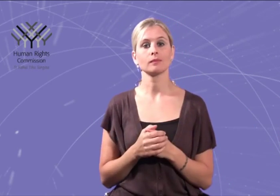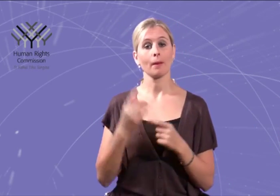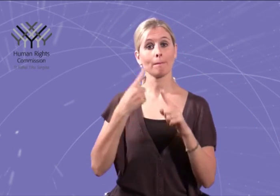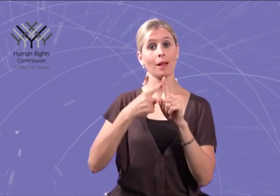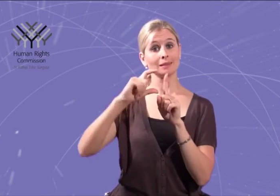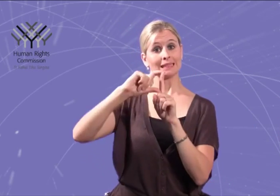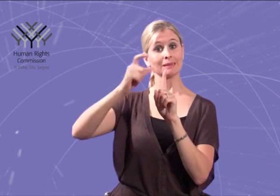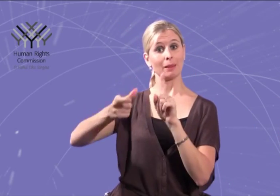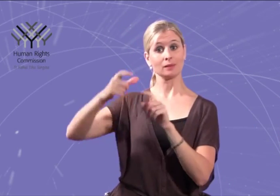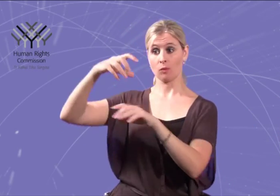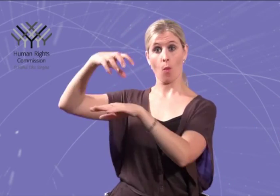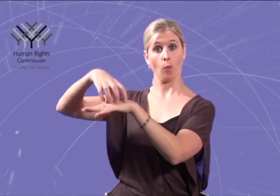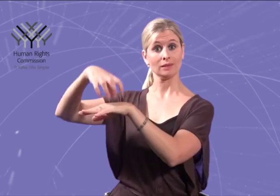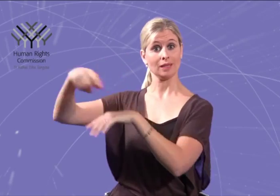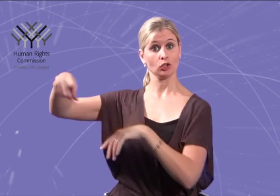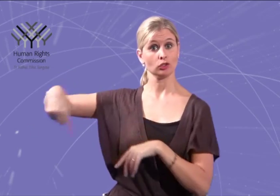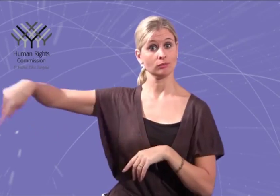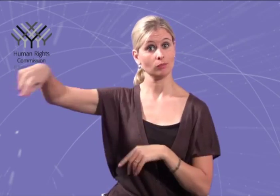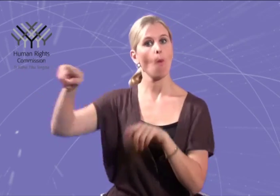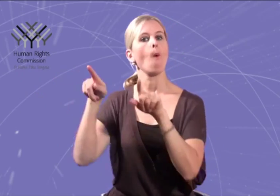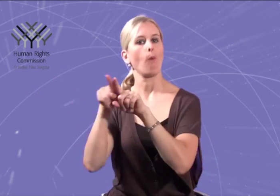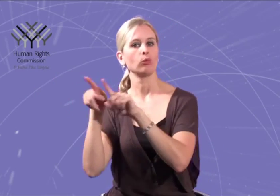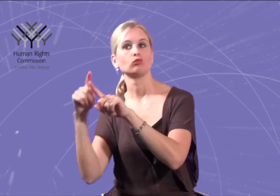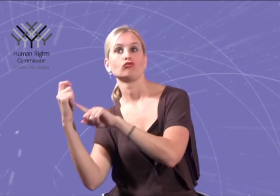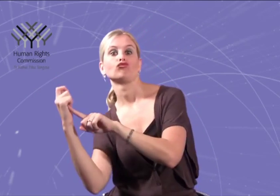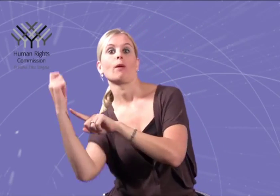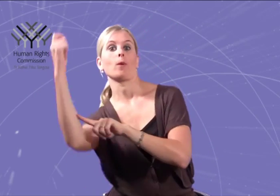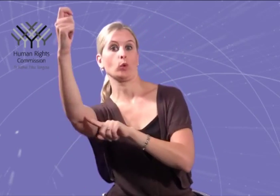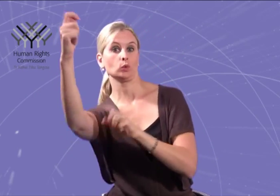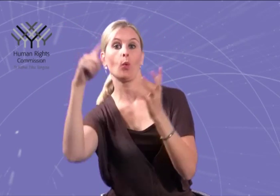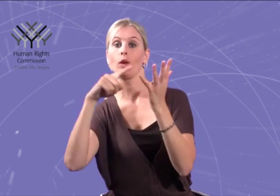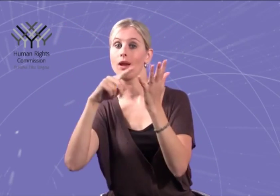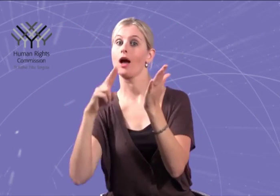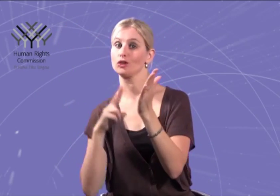Disabled people's organisations may also write reports to the UN.